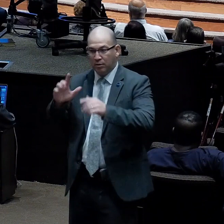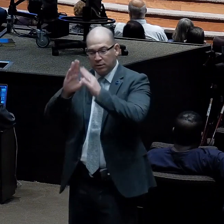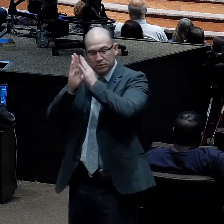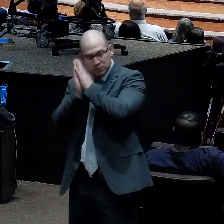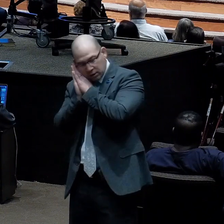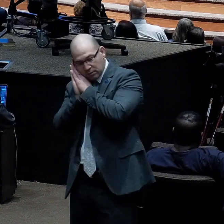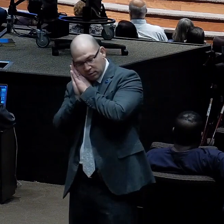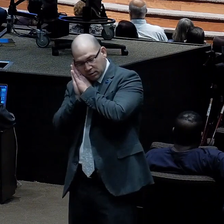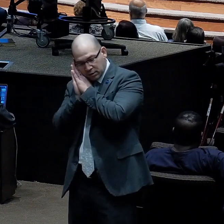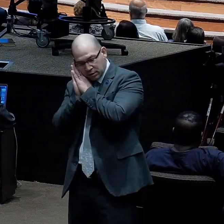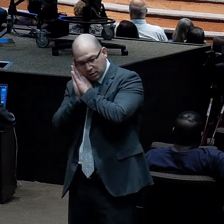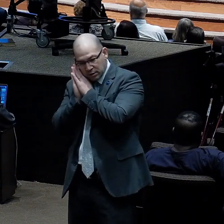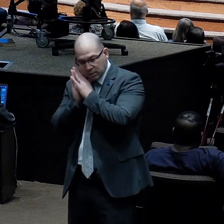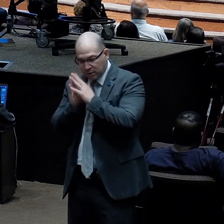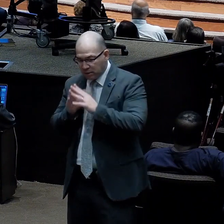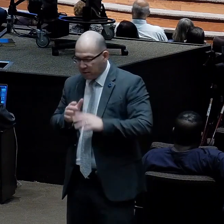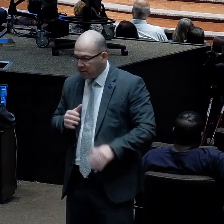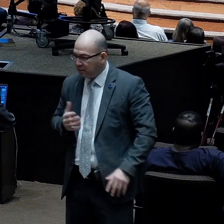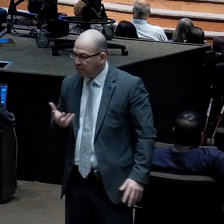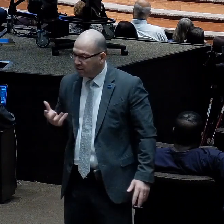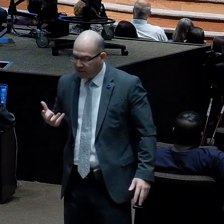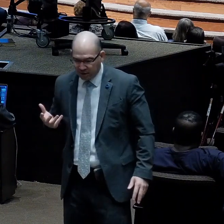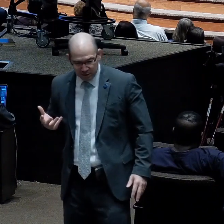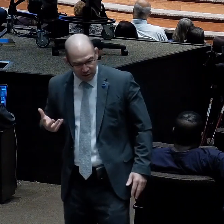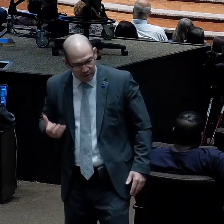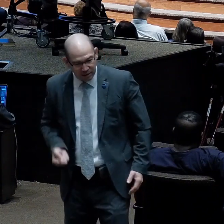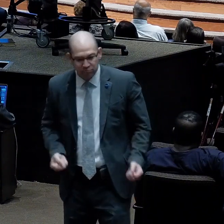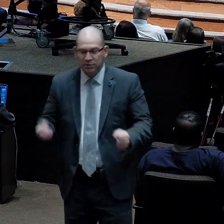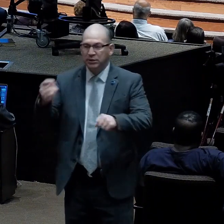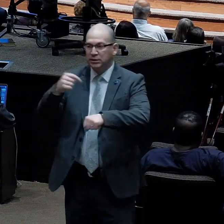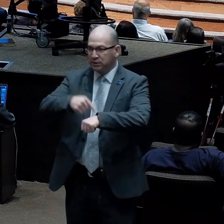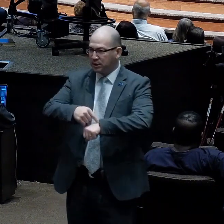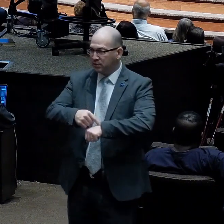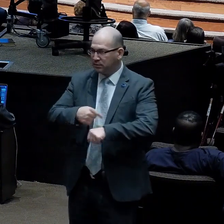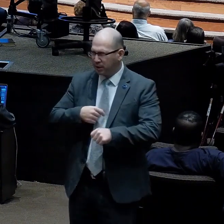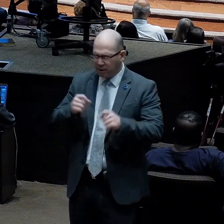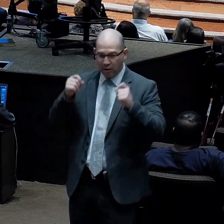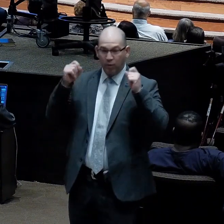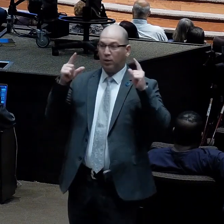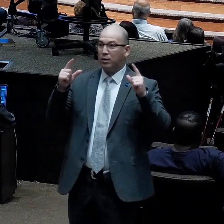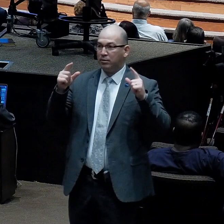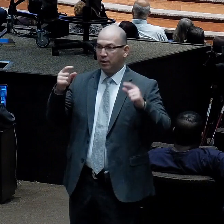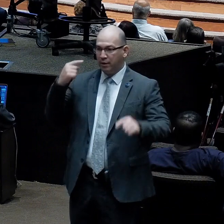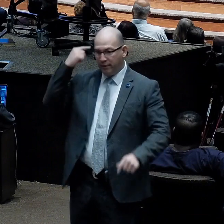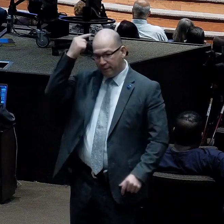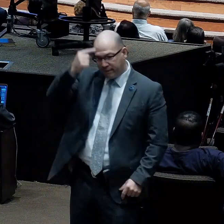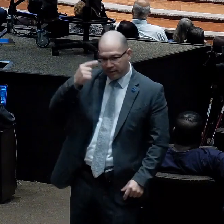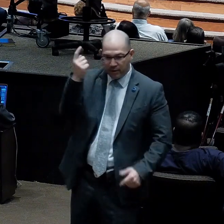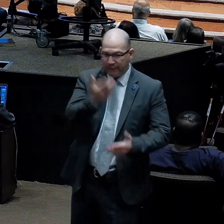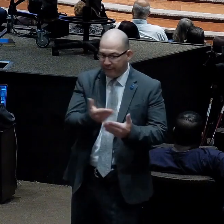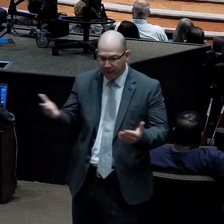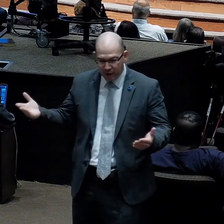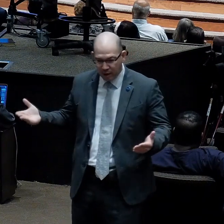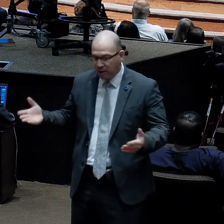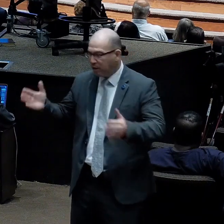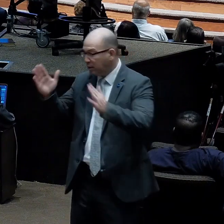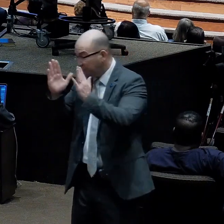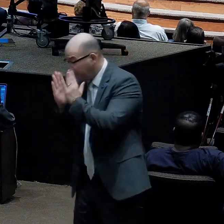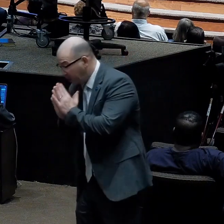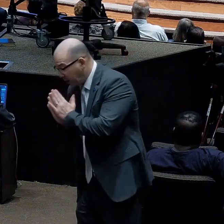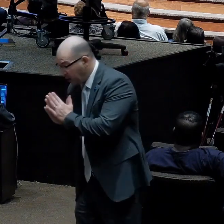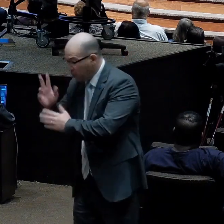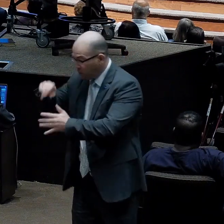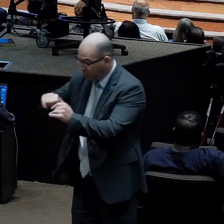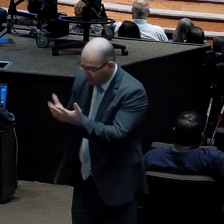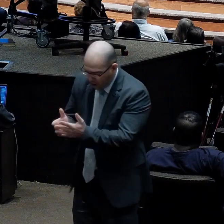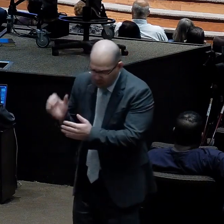And I wish this wasn't true, but a lot of times I just wake up at night just thinking about stuff. And then I go to prayer, read the Bible, and then come back to